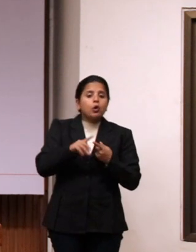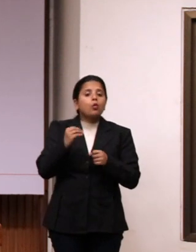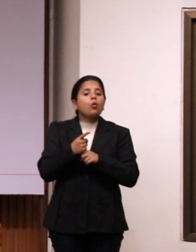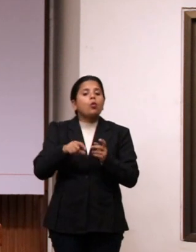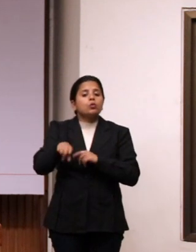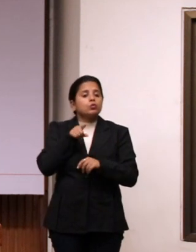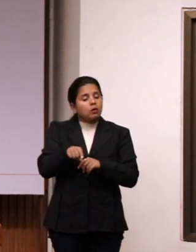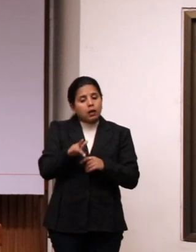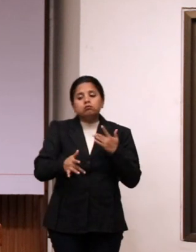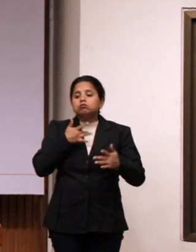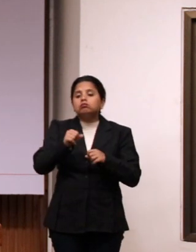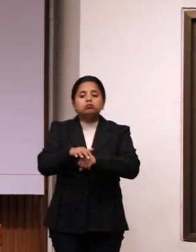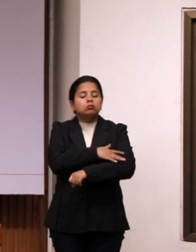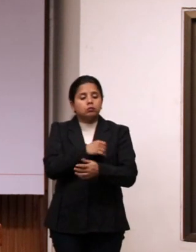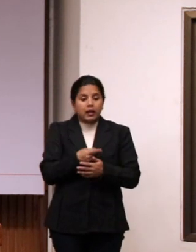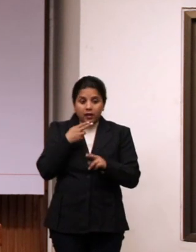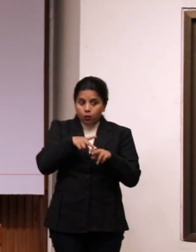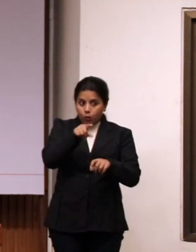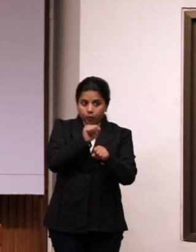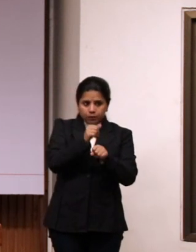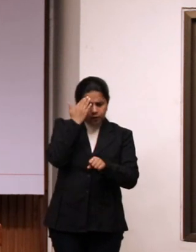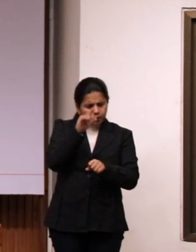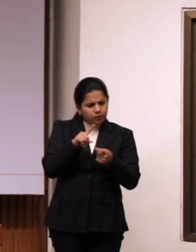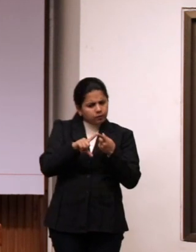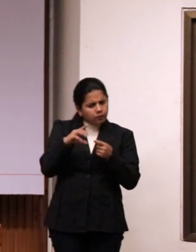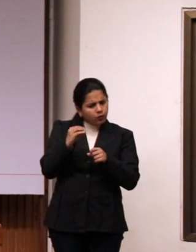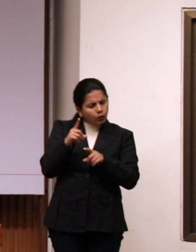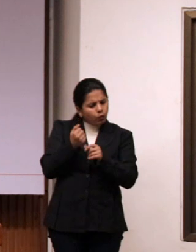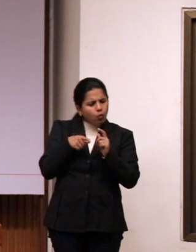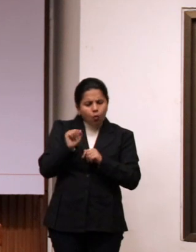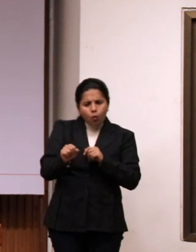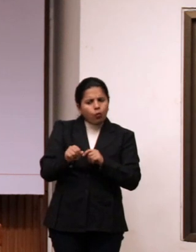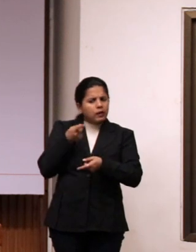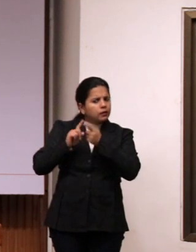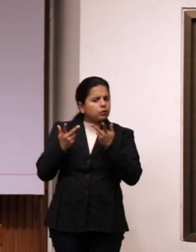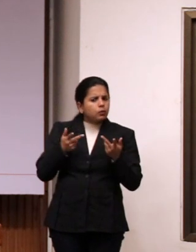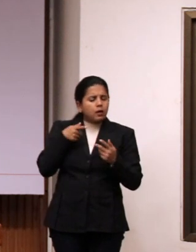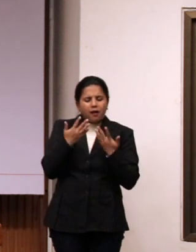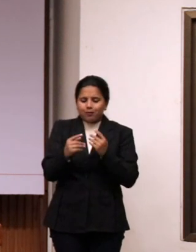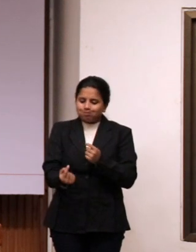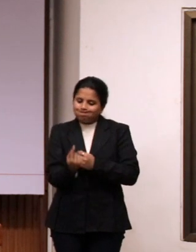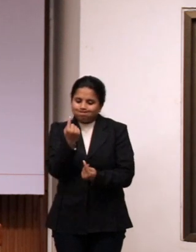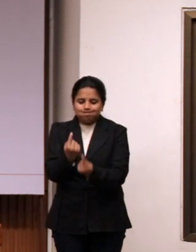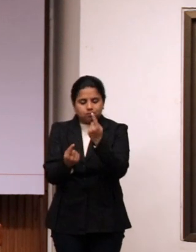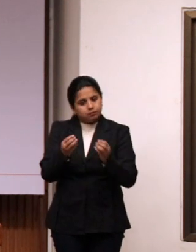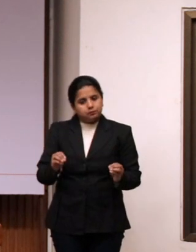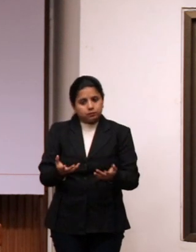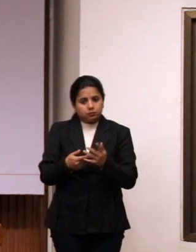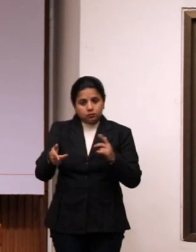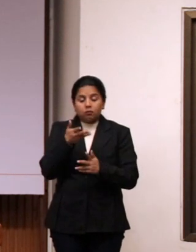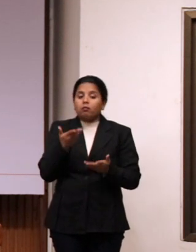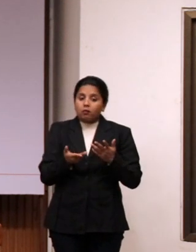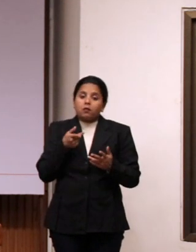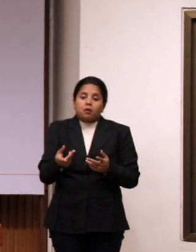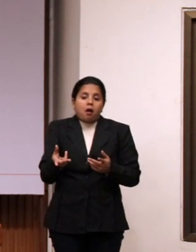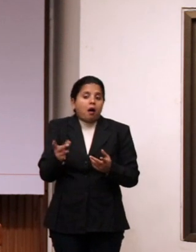If you are working, but until unless you know ecological history of the site, if you start plantation of anything, that cannot be